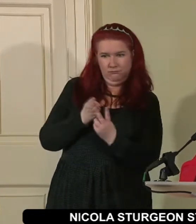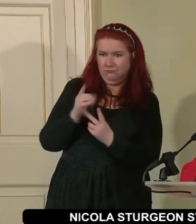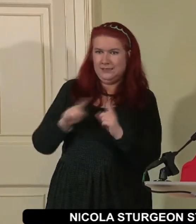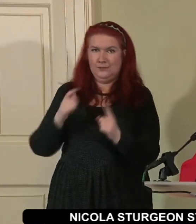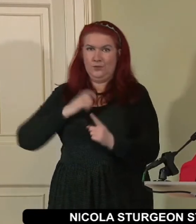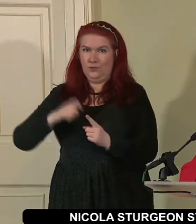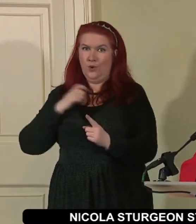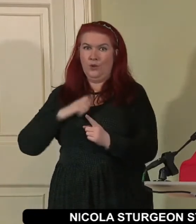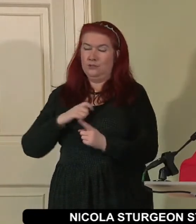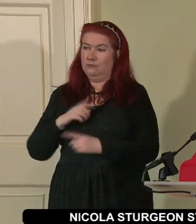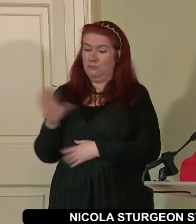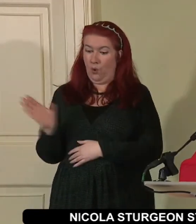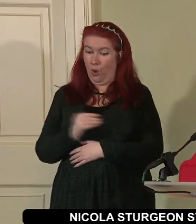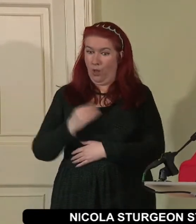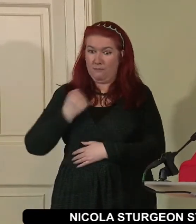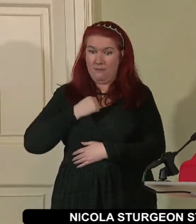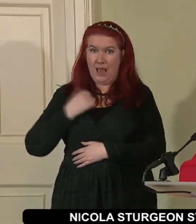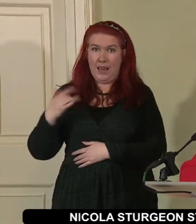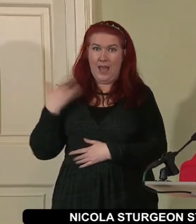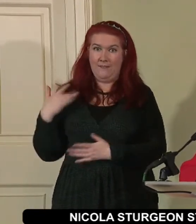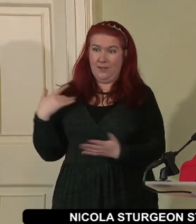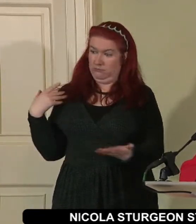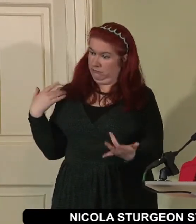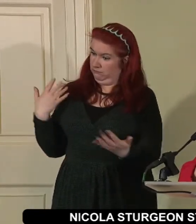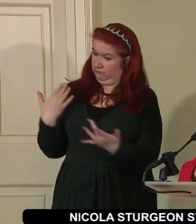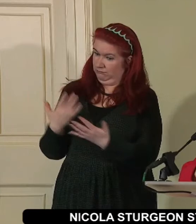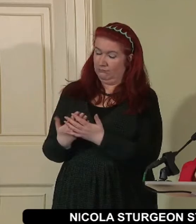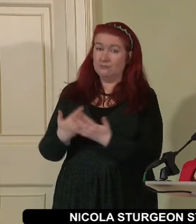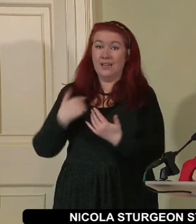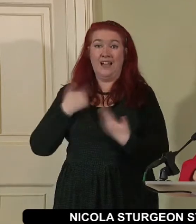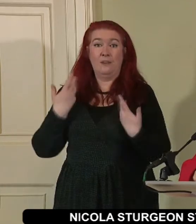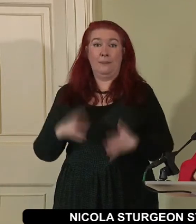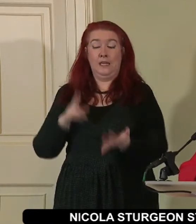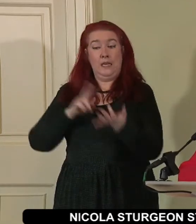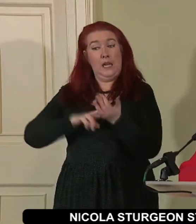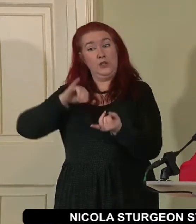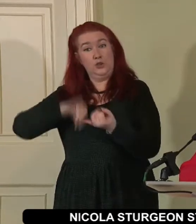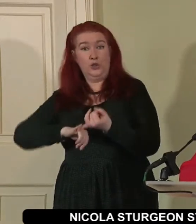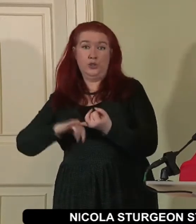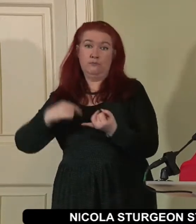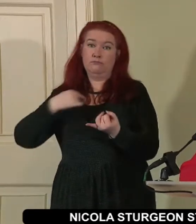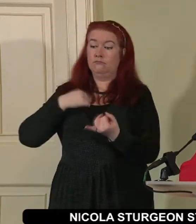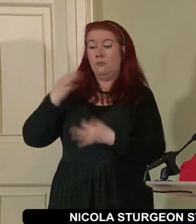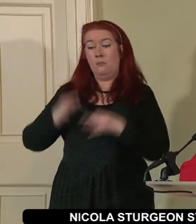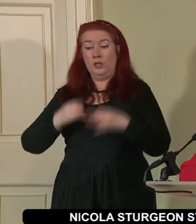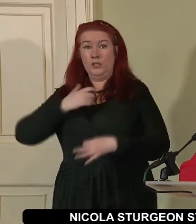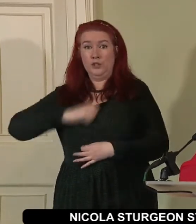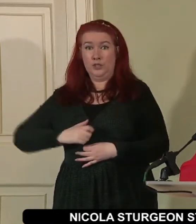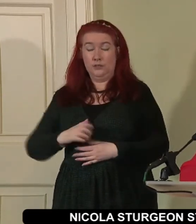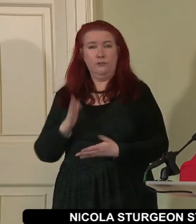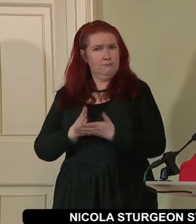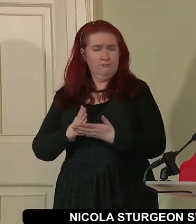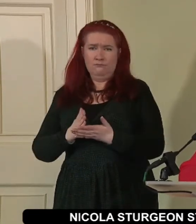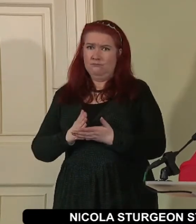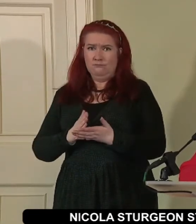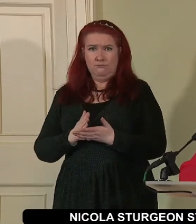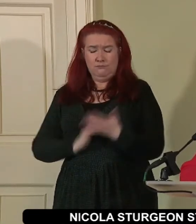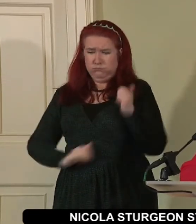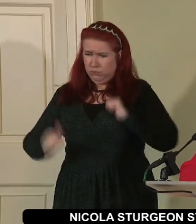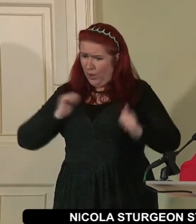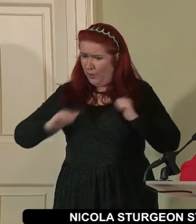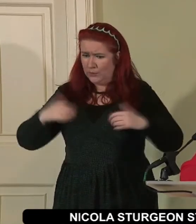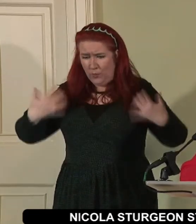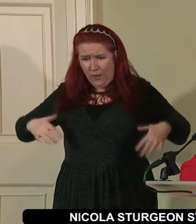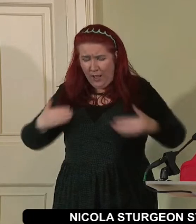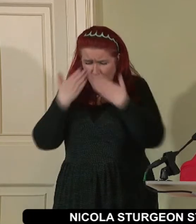another for all of my life. I've been Nicola Sturgeon, the politician, for all of my life. It's been a privilege. I have done